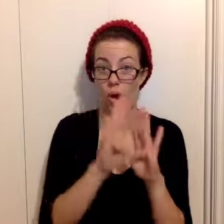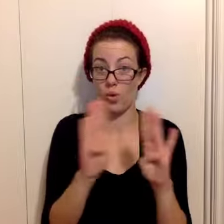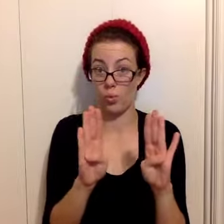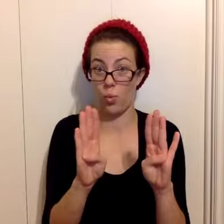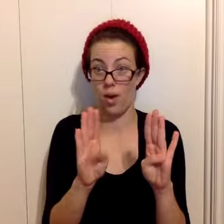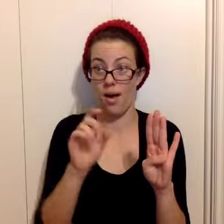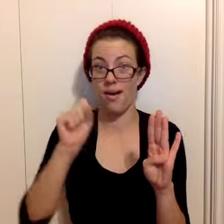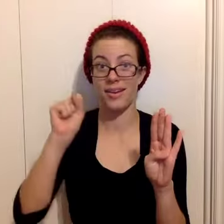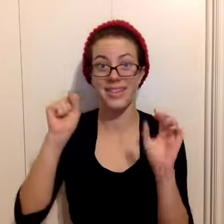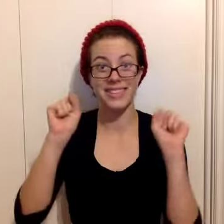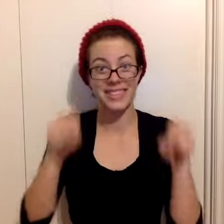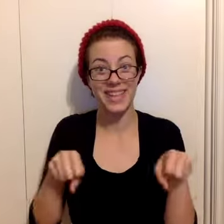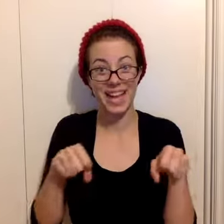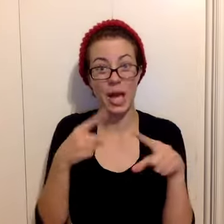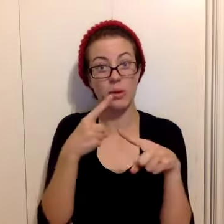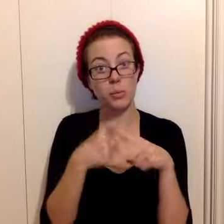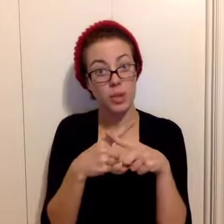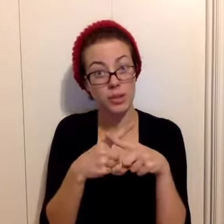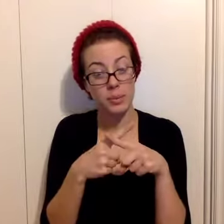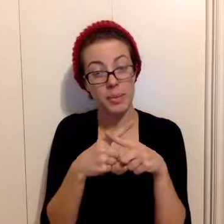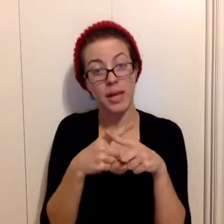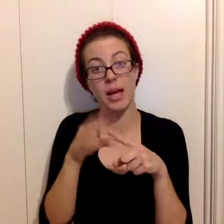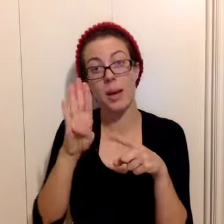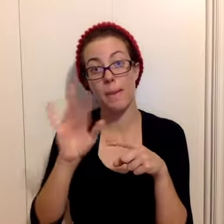find out how much wood we'll need for the walls.